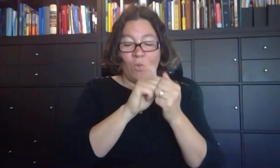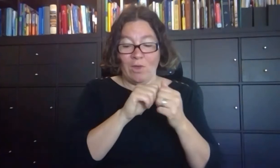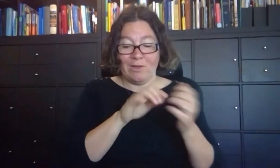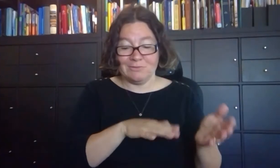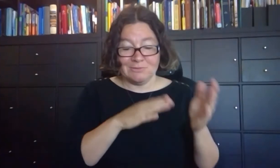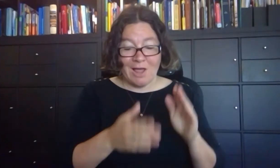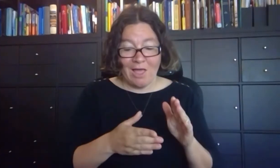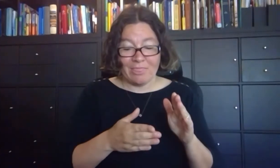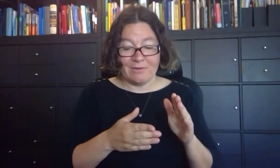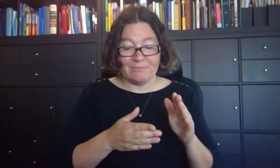encounter death,